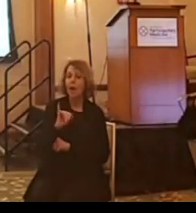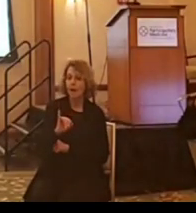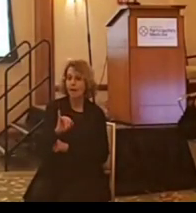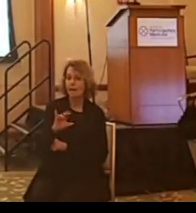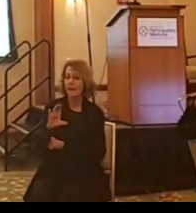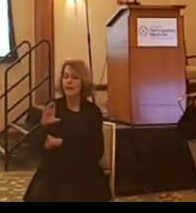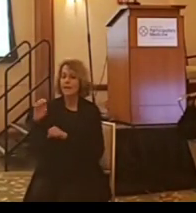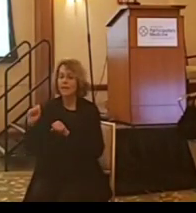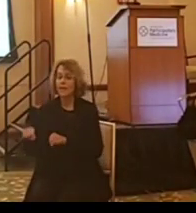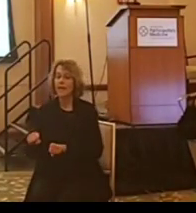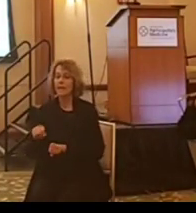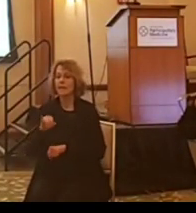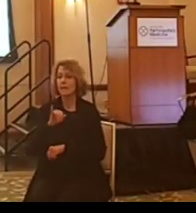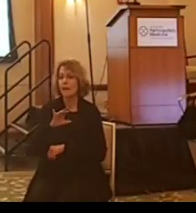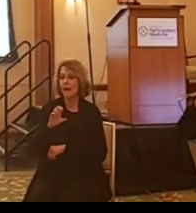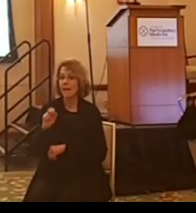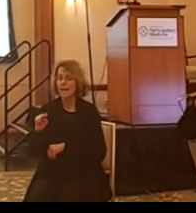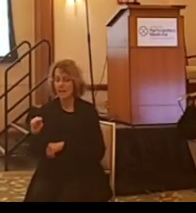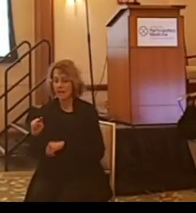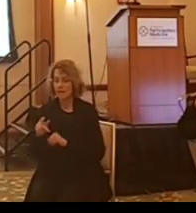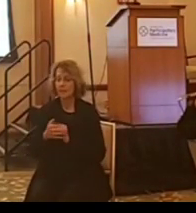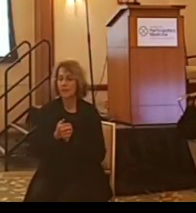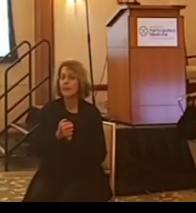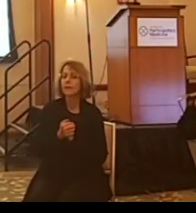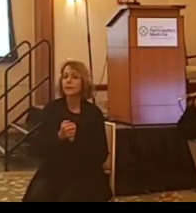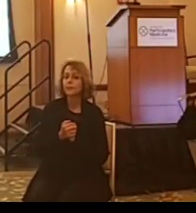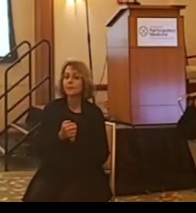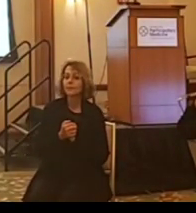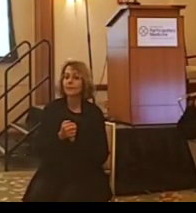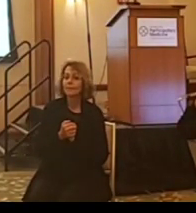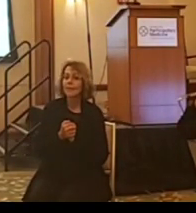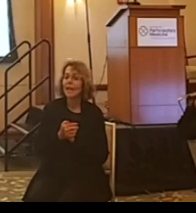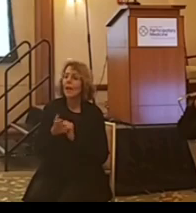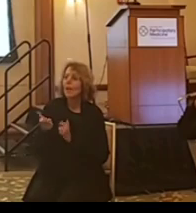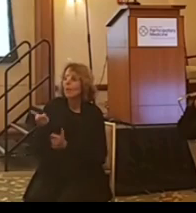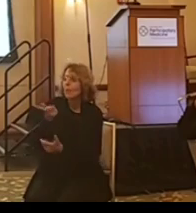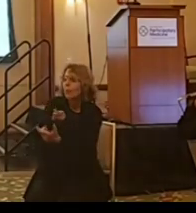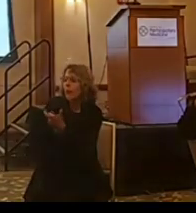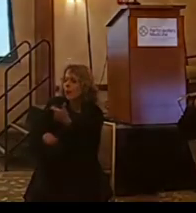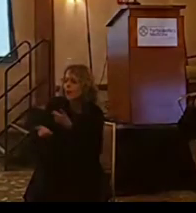solicit kind of information and input about a patient's life that can then